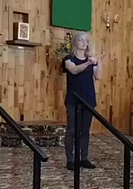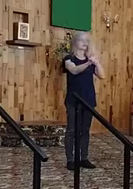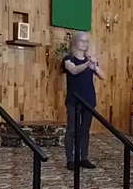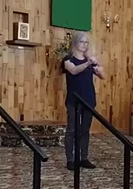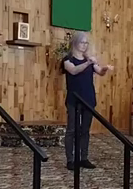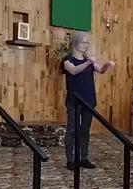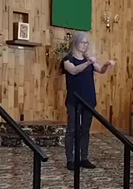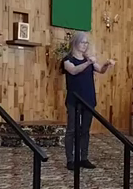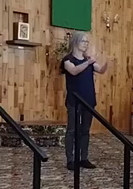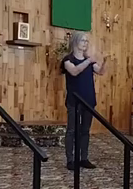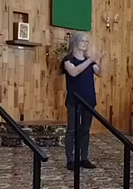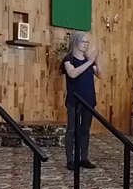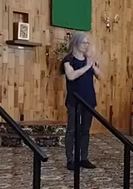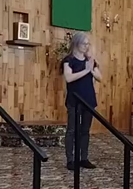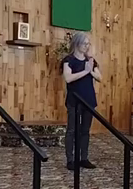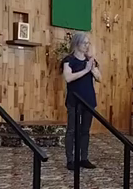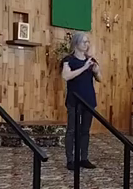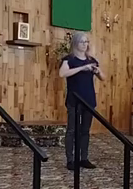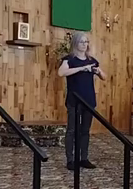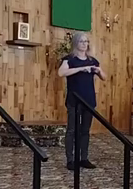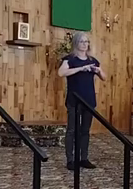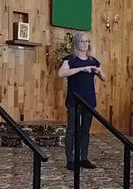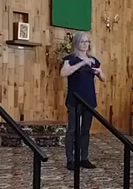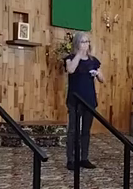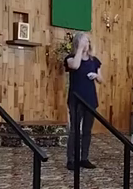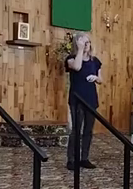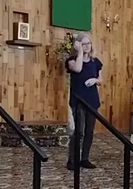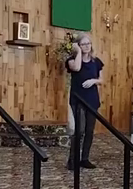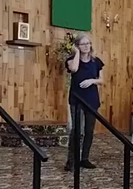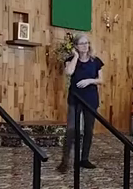forever and ever. Amen.